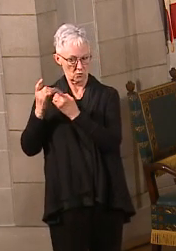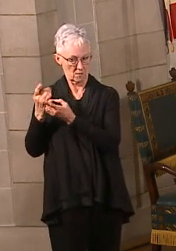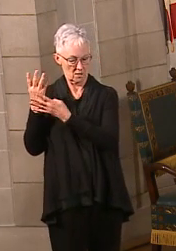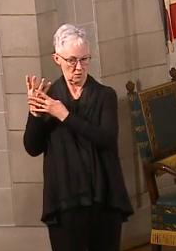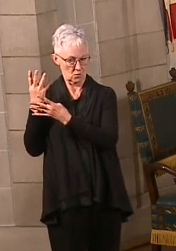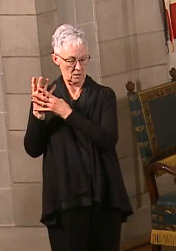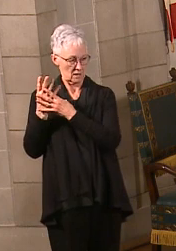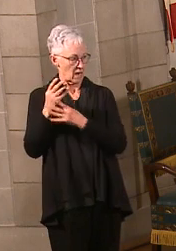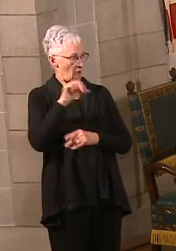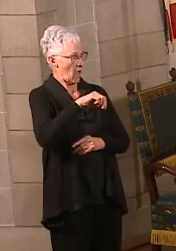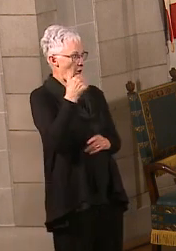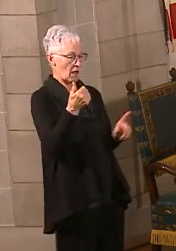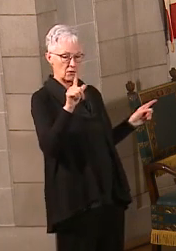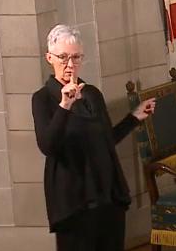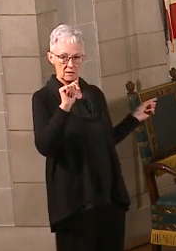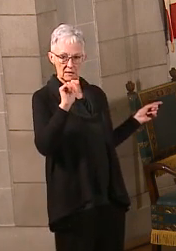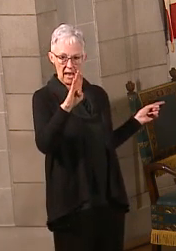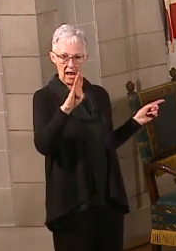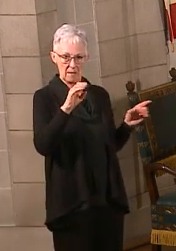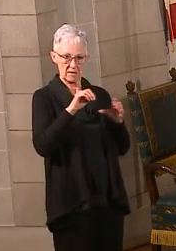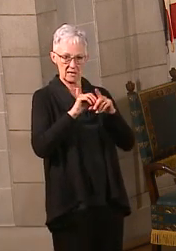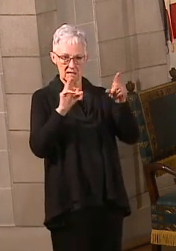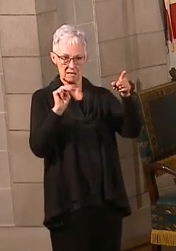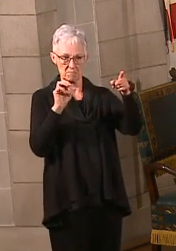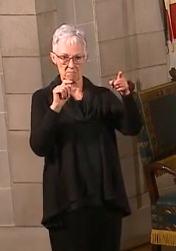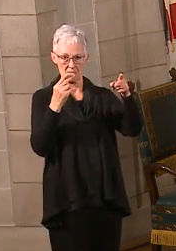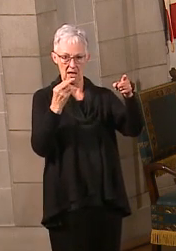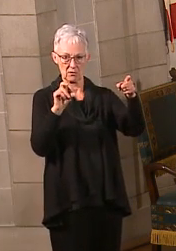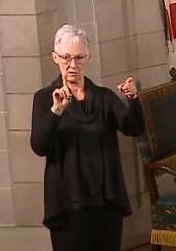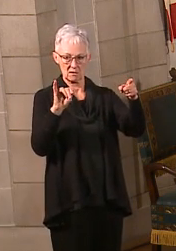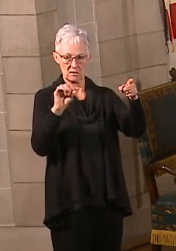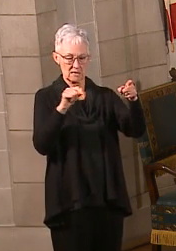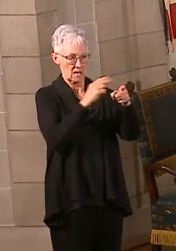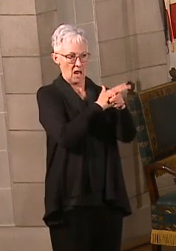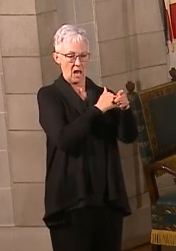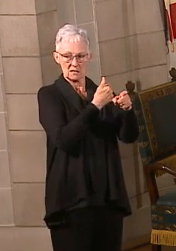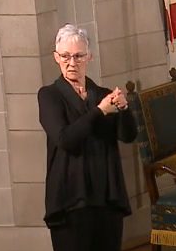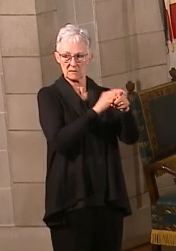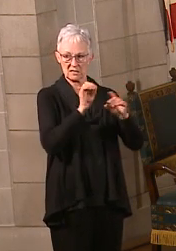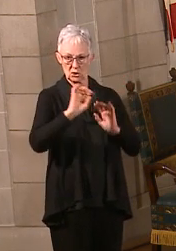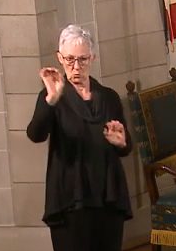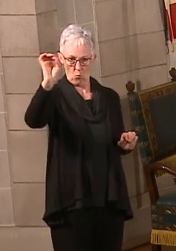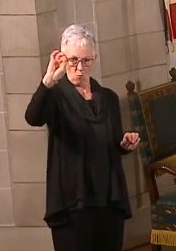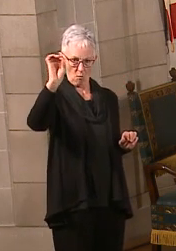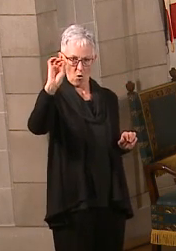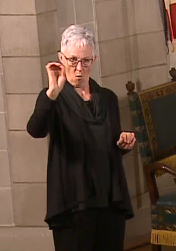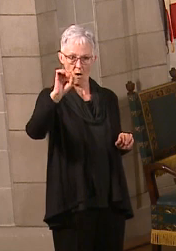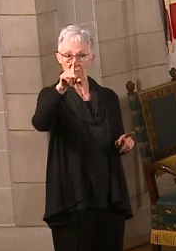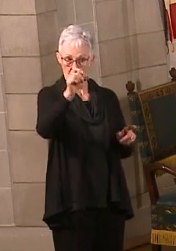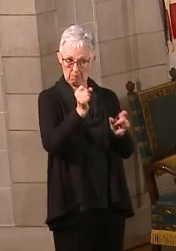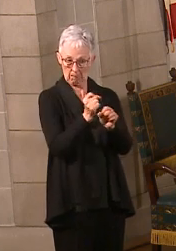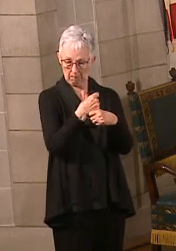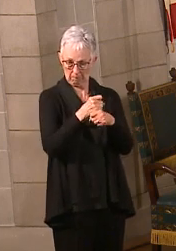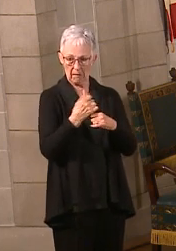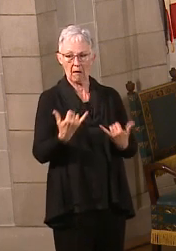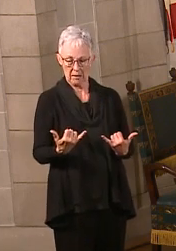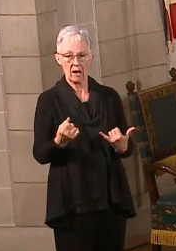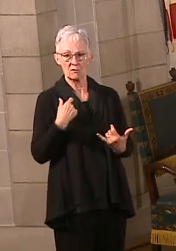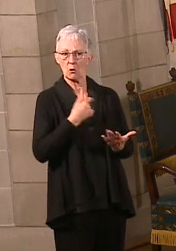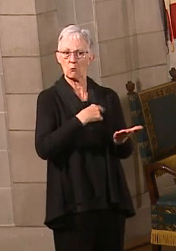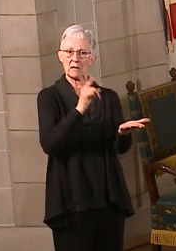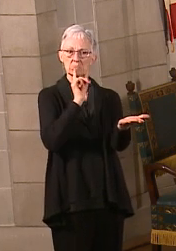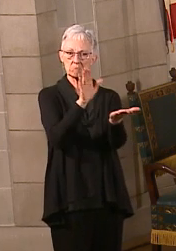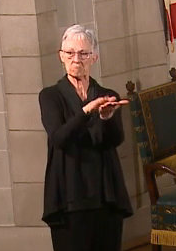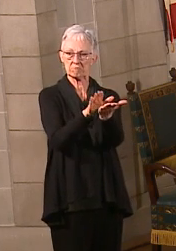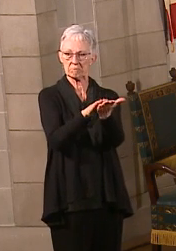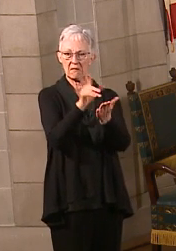hand sanitizer and providing it to Methodist Hospital, so we'd like to give them a shout out. We're trying to, again, find these organizations who do a great job and stepping up to meet the